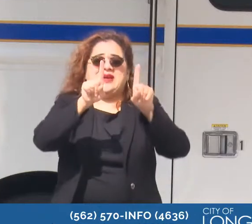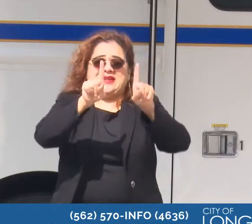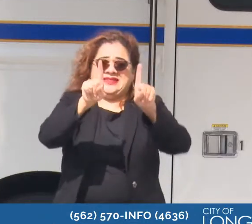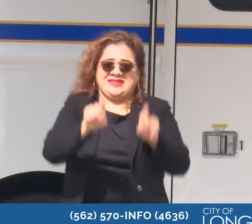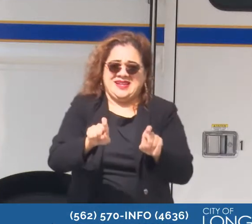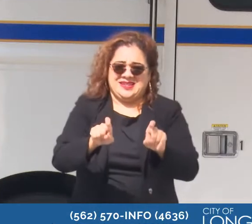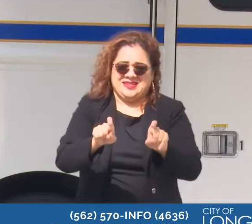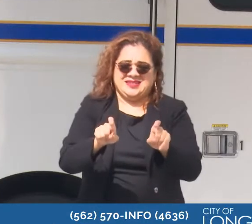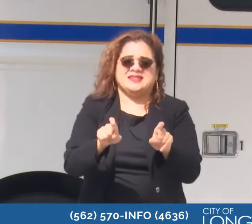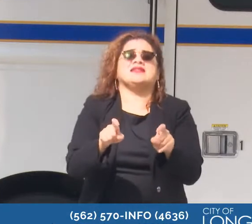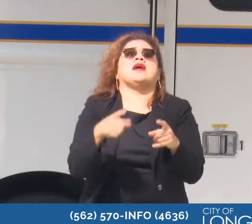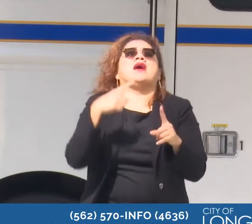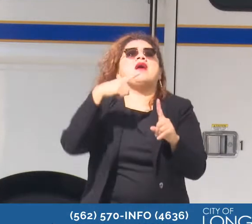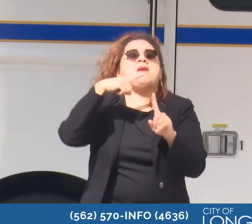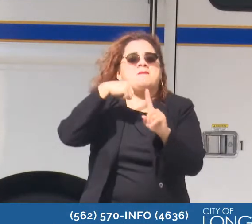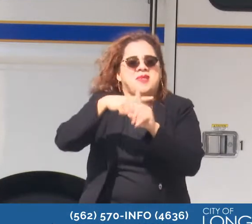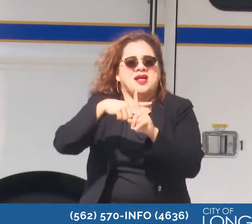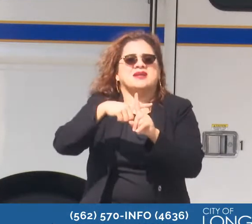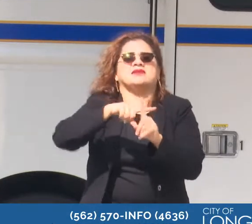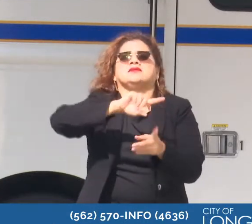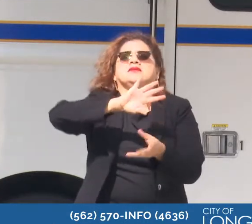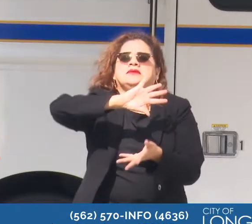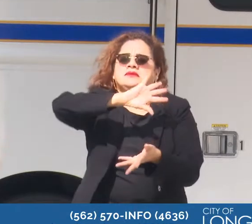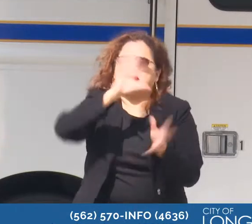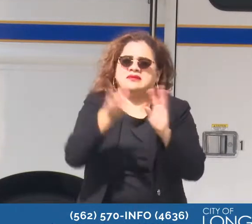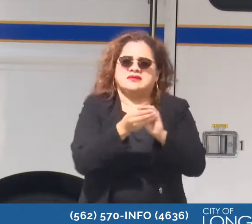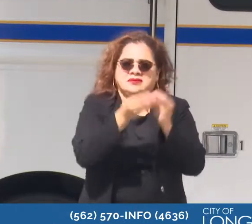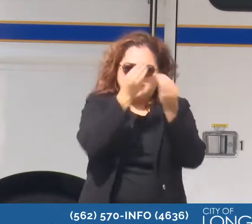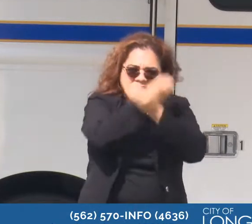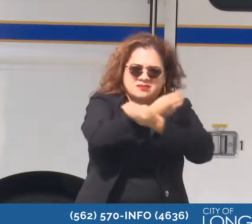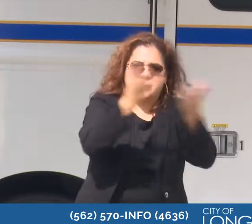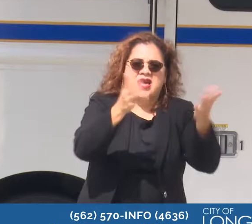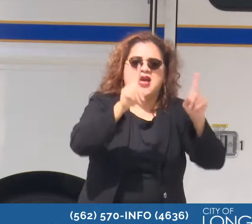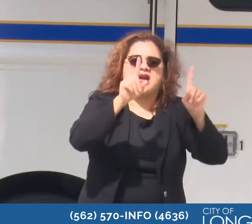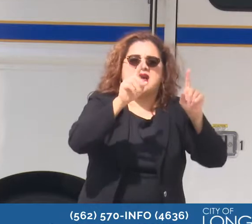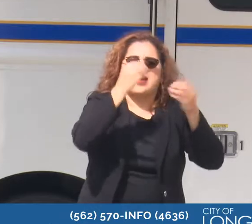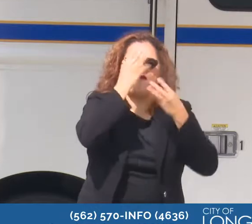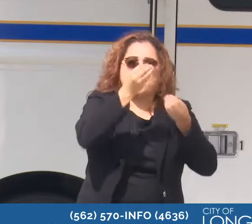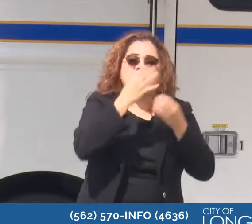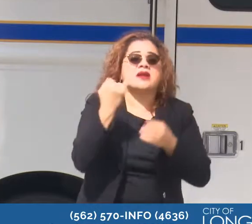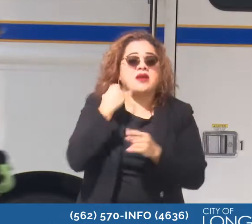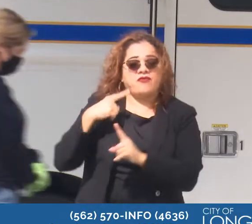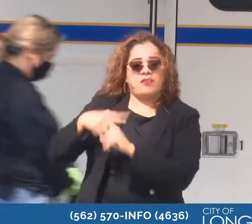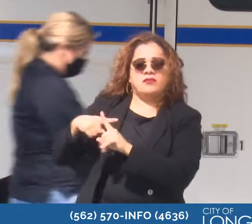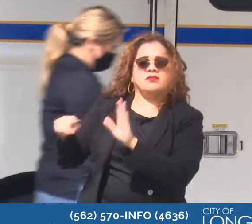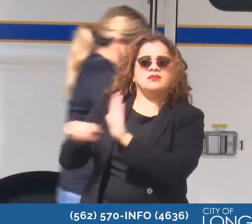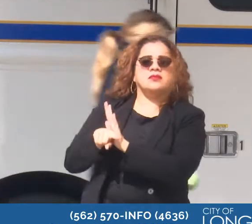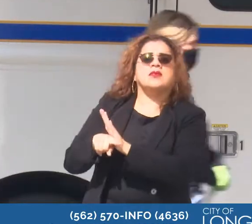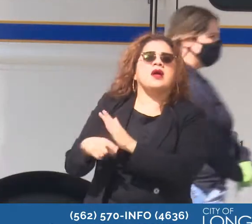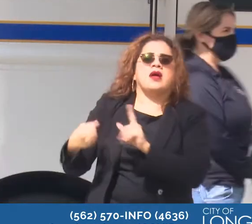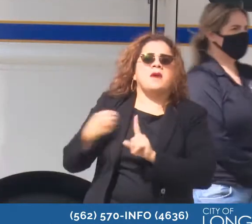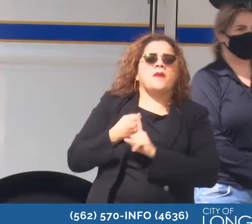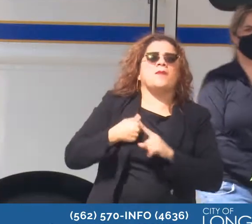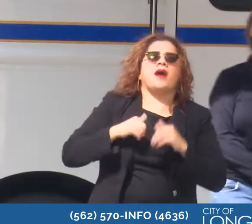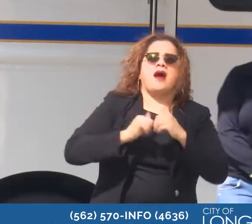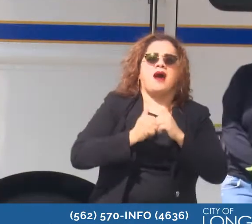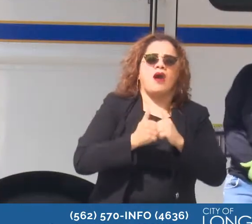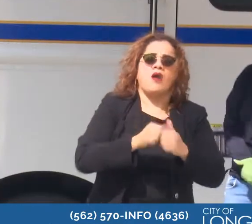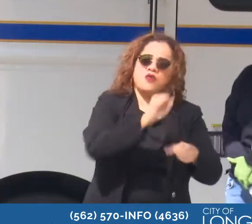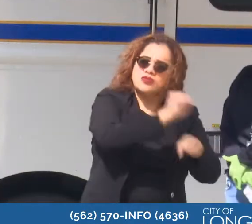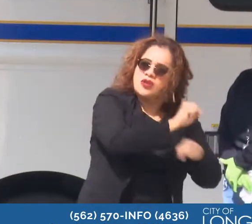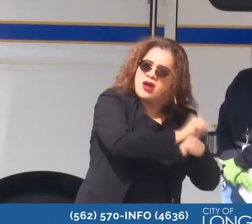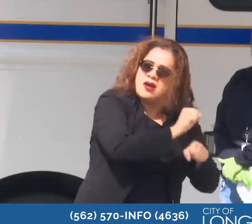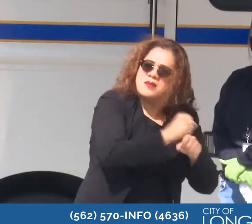test, it's about all the other information you need once you've completed that test. Y en español, brevemente, nomás lo que